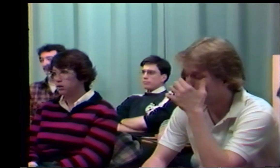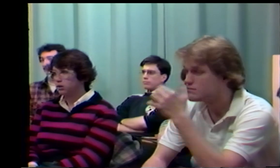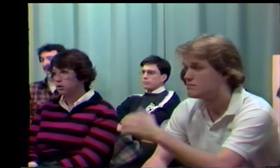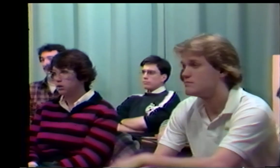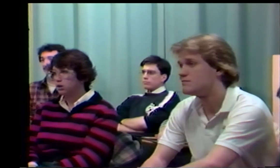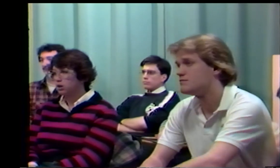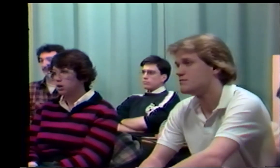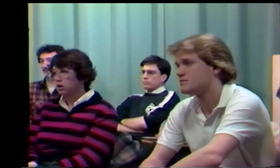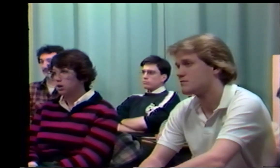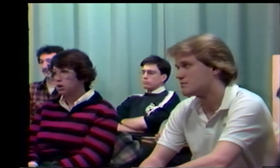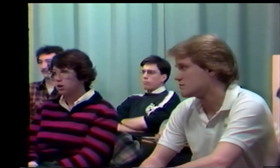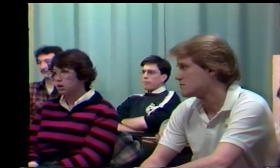hat.